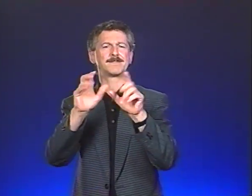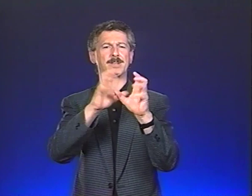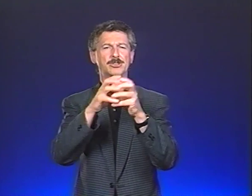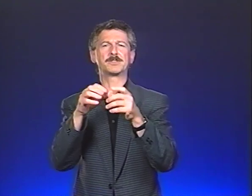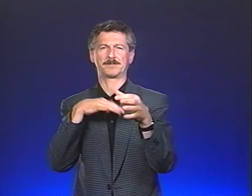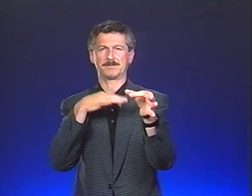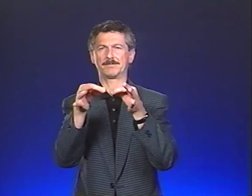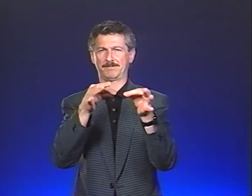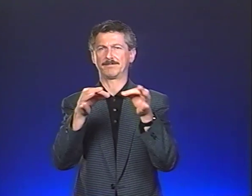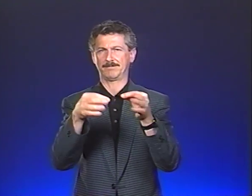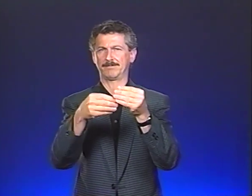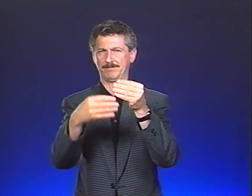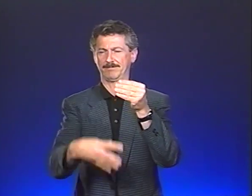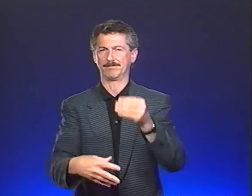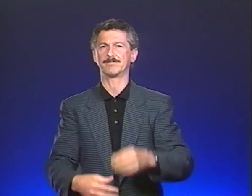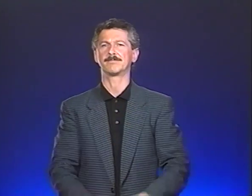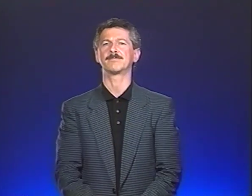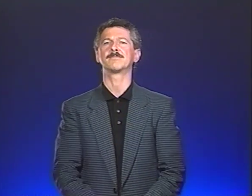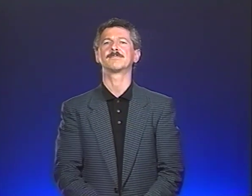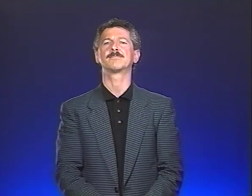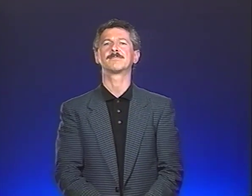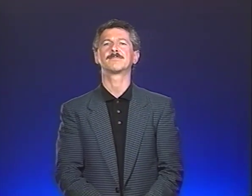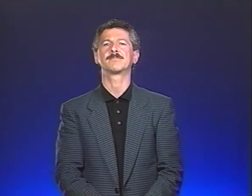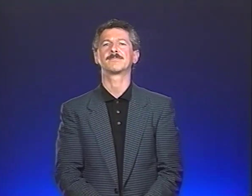Here's some other examples.